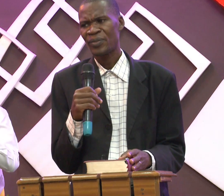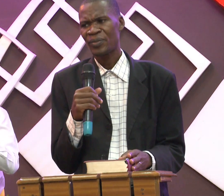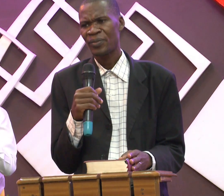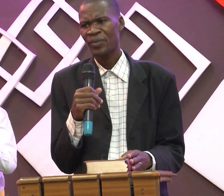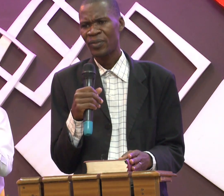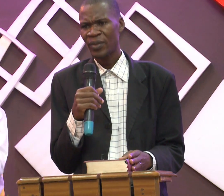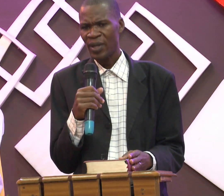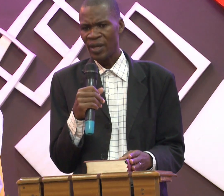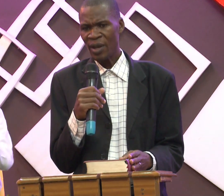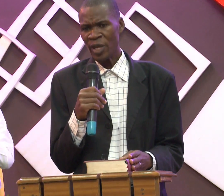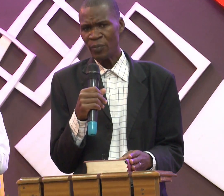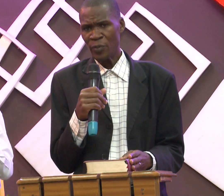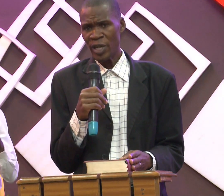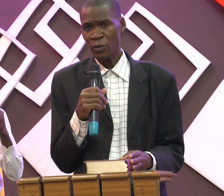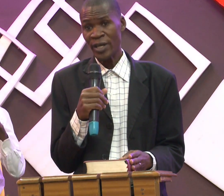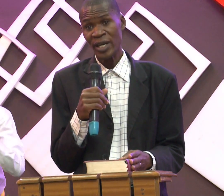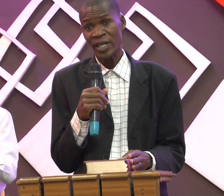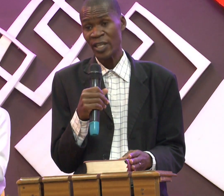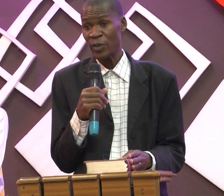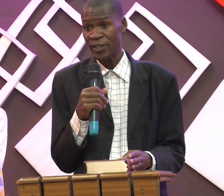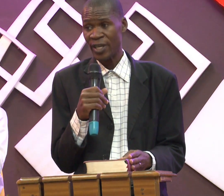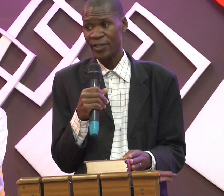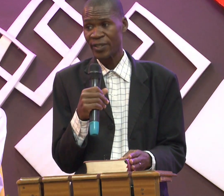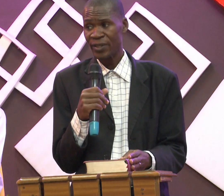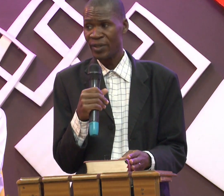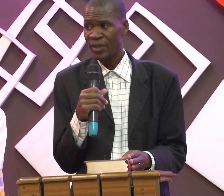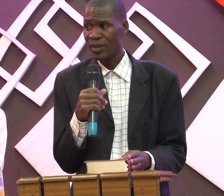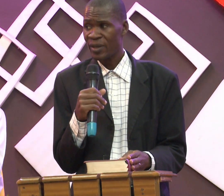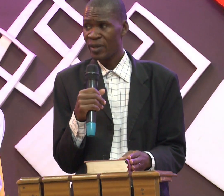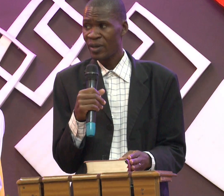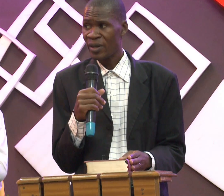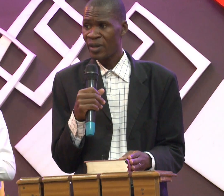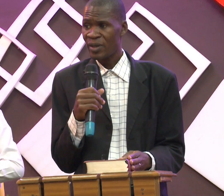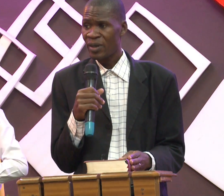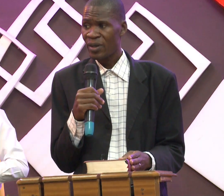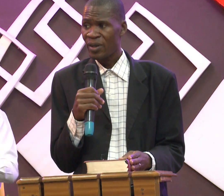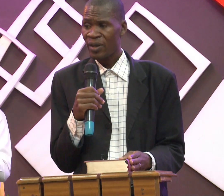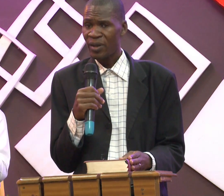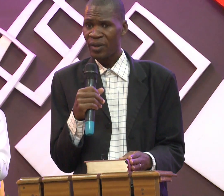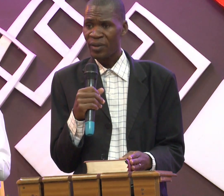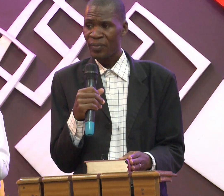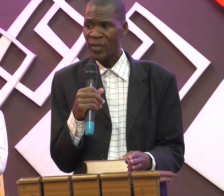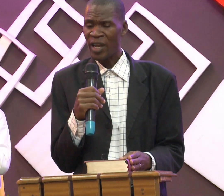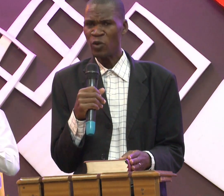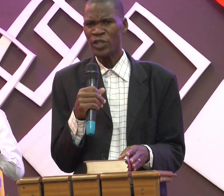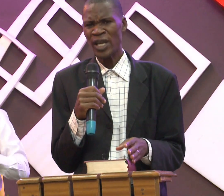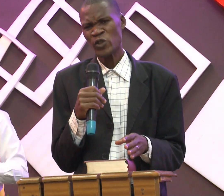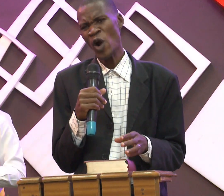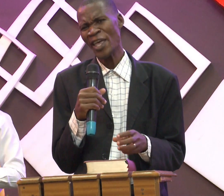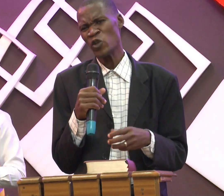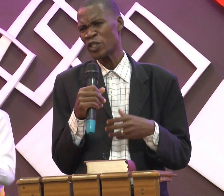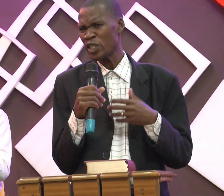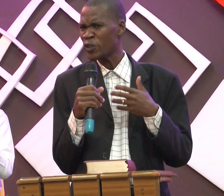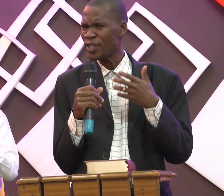bangi batulumba ngabaweereza. There are many people that would attack us as ministers. Mutugane mwe muri kuchirwa chite muva wao mwe. And they will tell